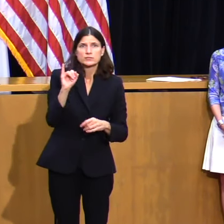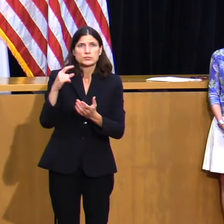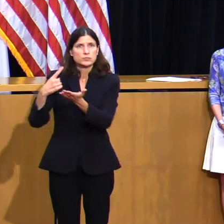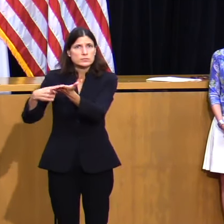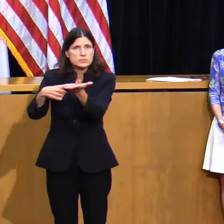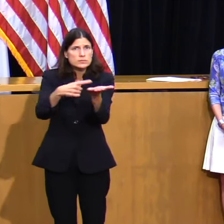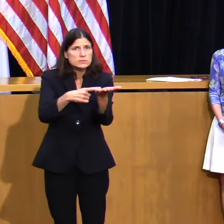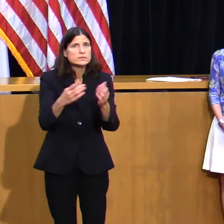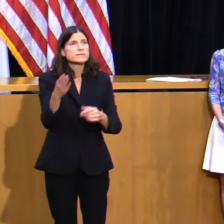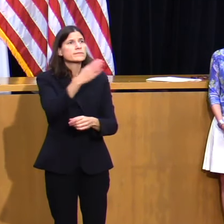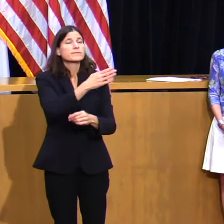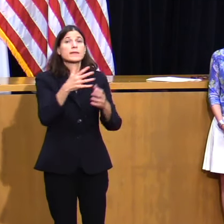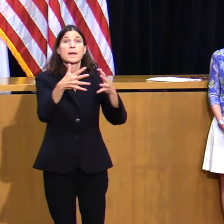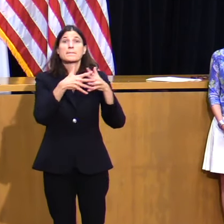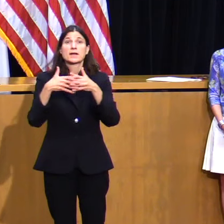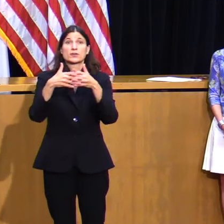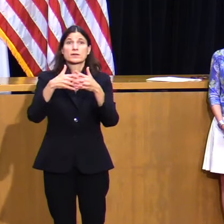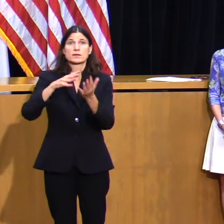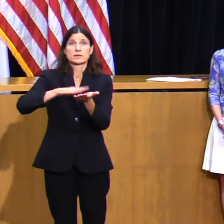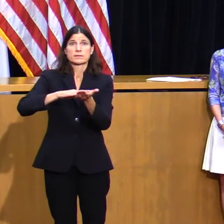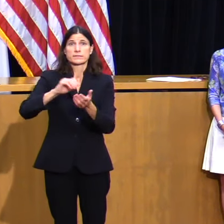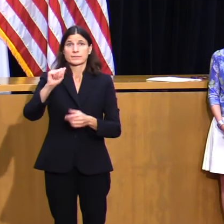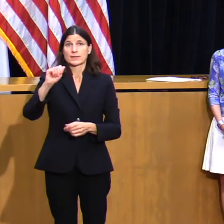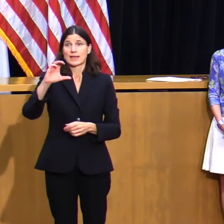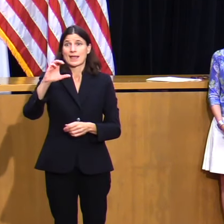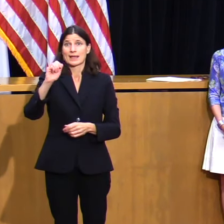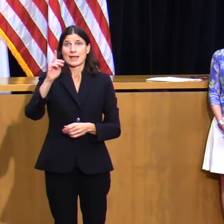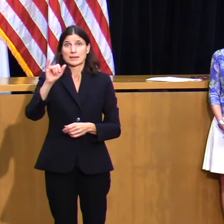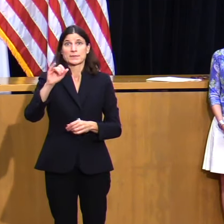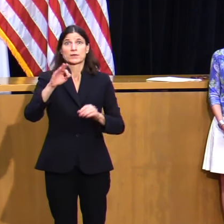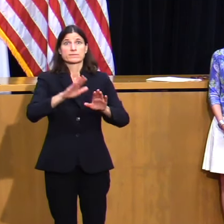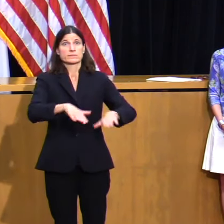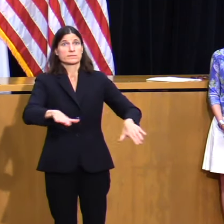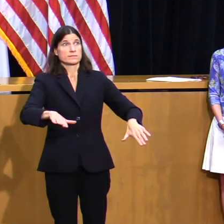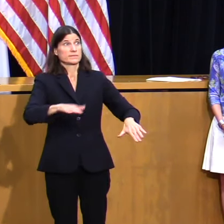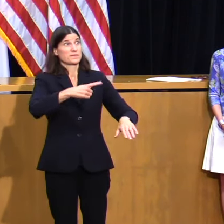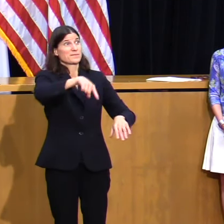in Massachusetts endorsed our proposals. I think